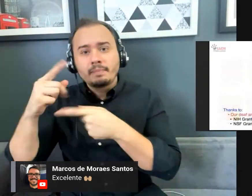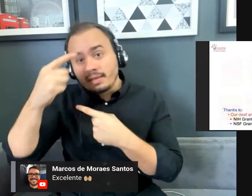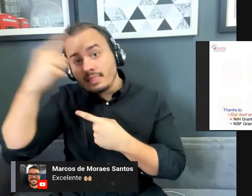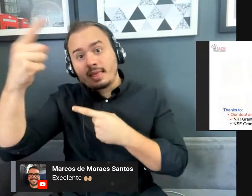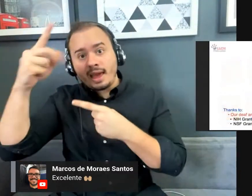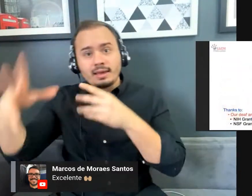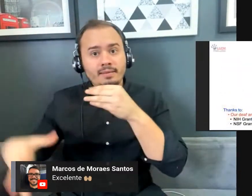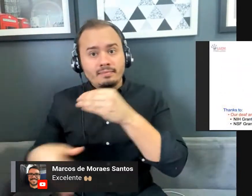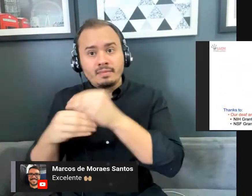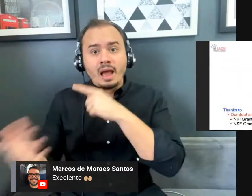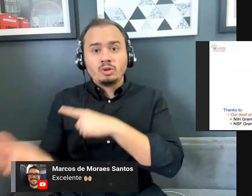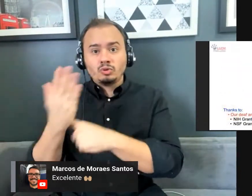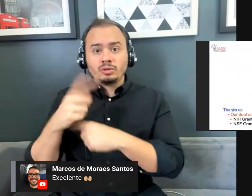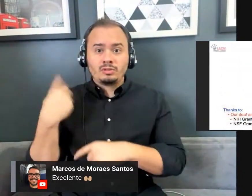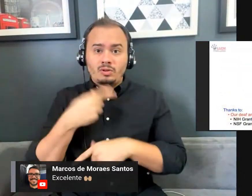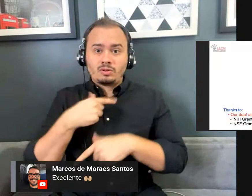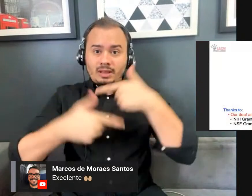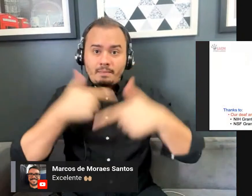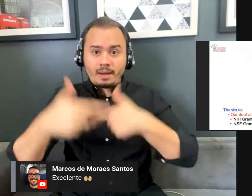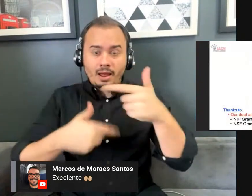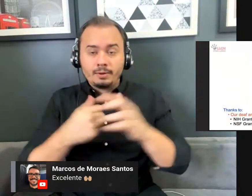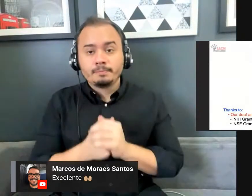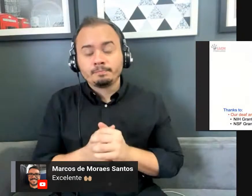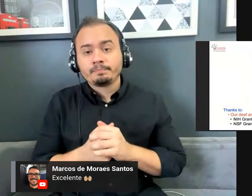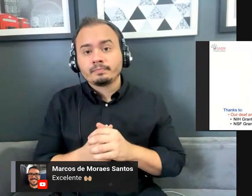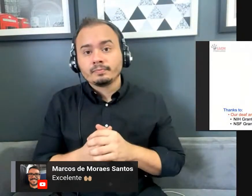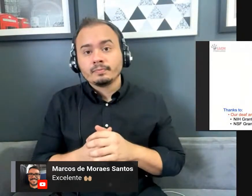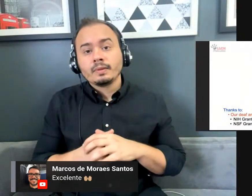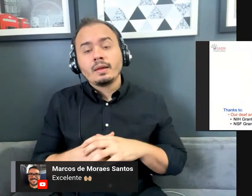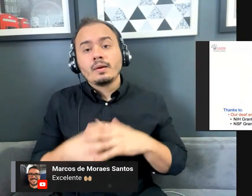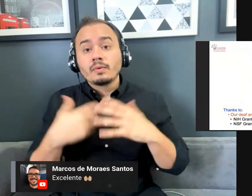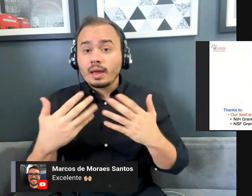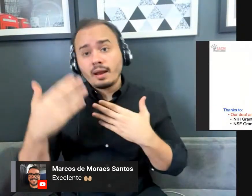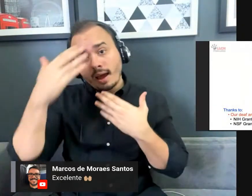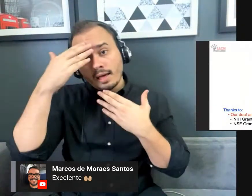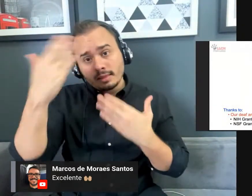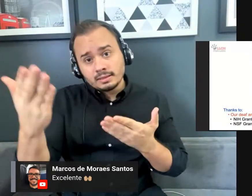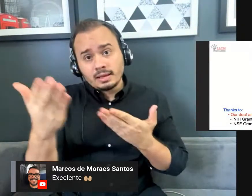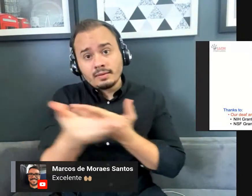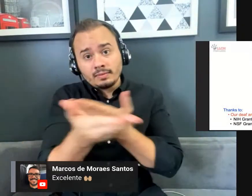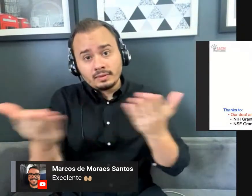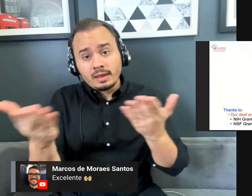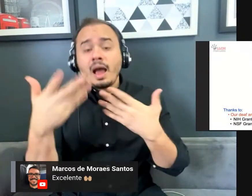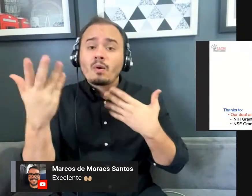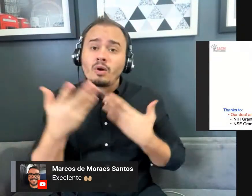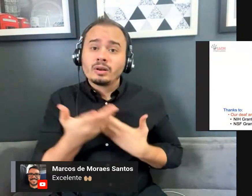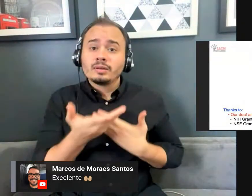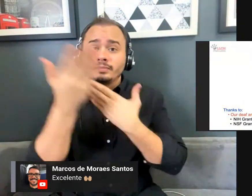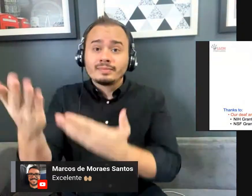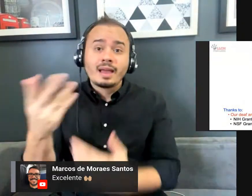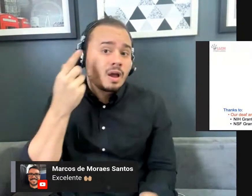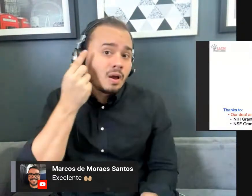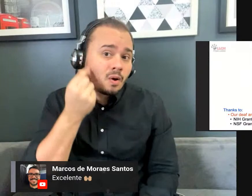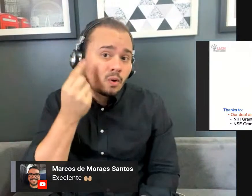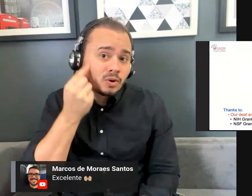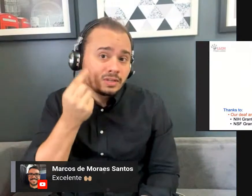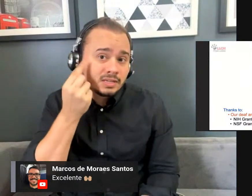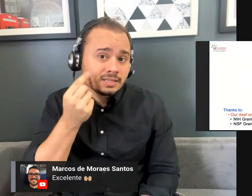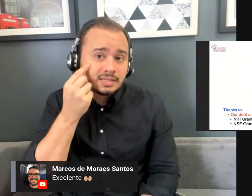And there I'll end and turn it over to, I guess, Ronisi. I'm not sure what I should do. Maybe stop